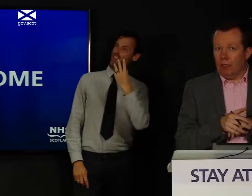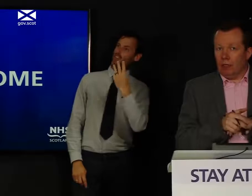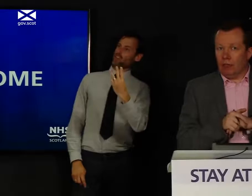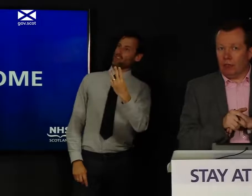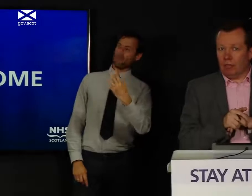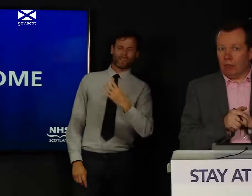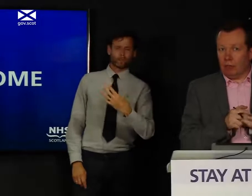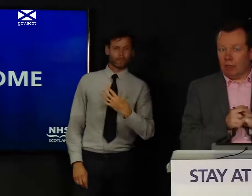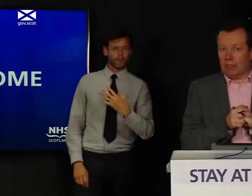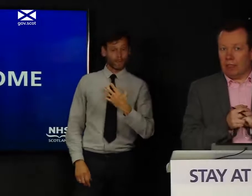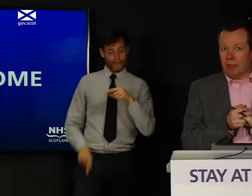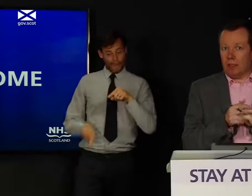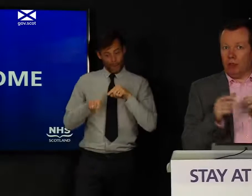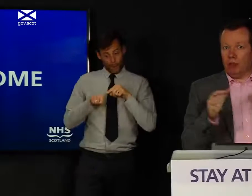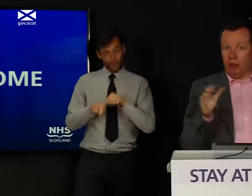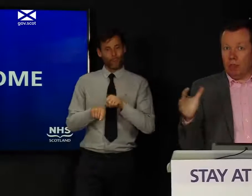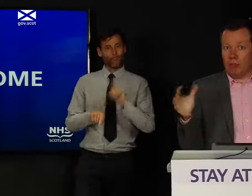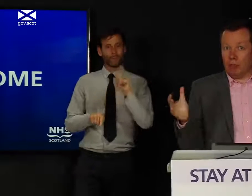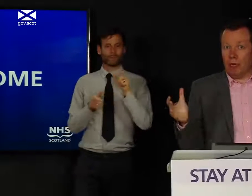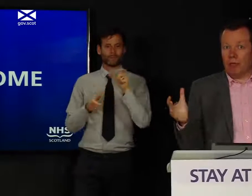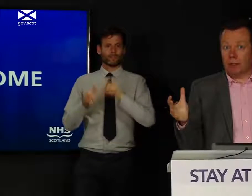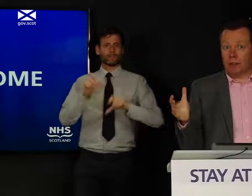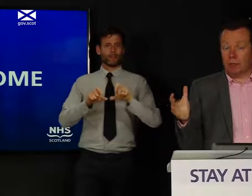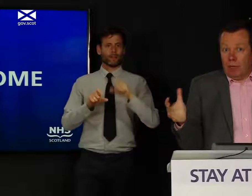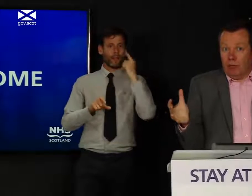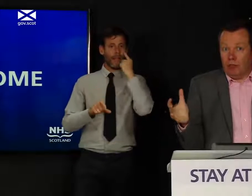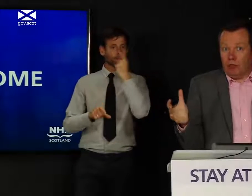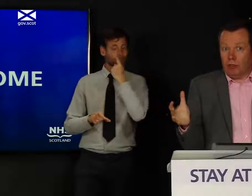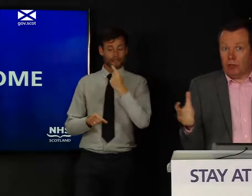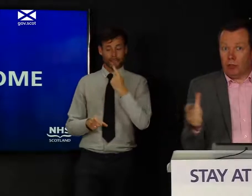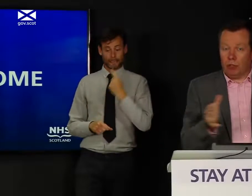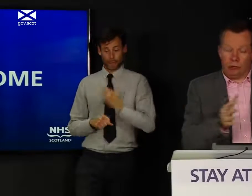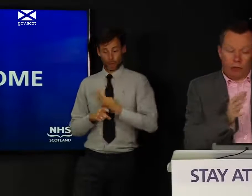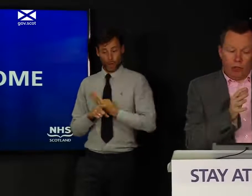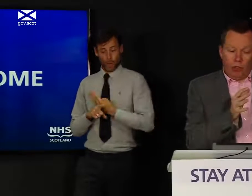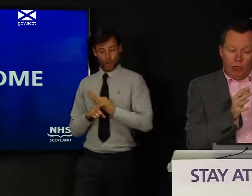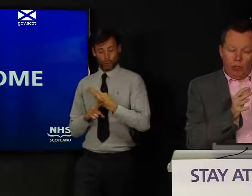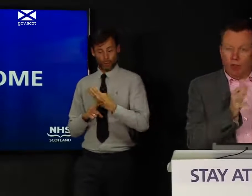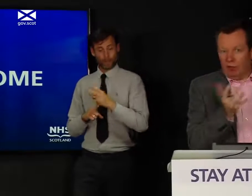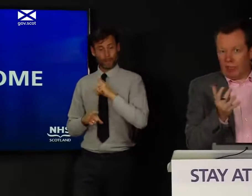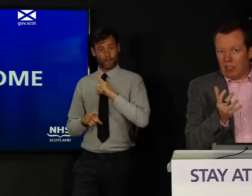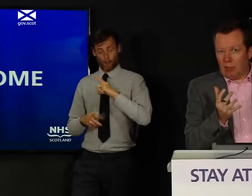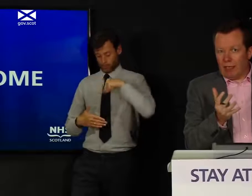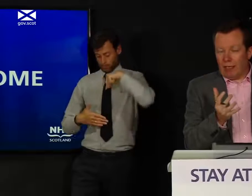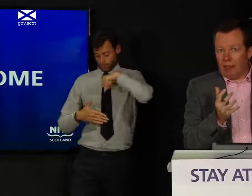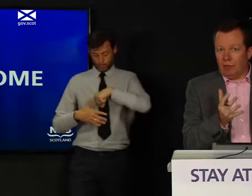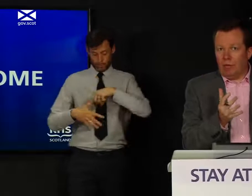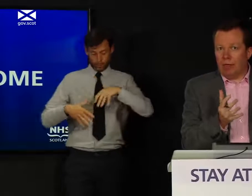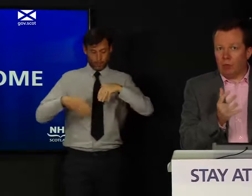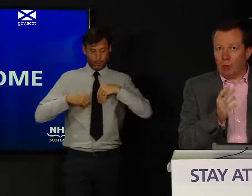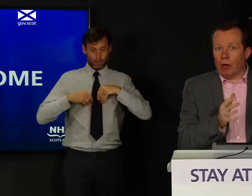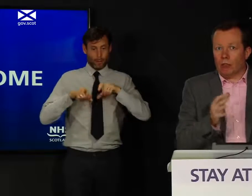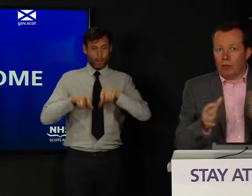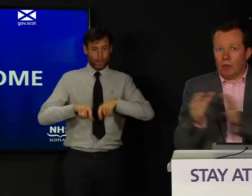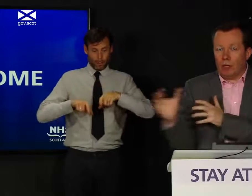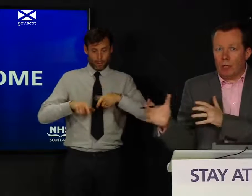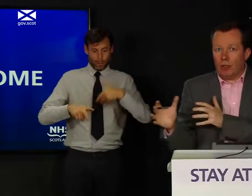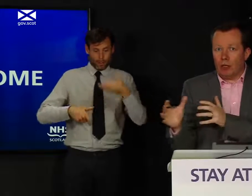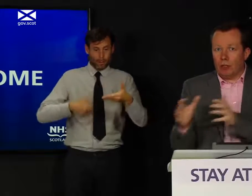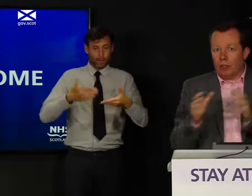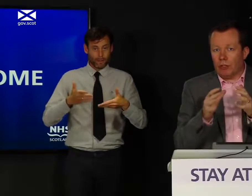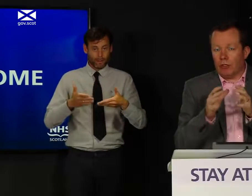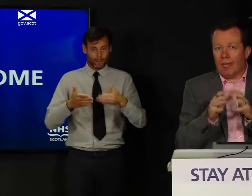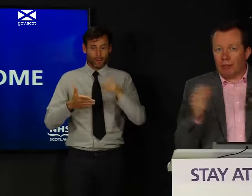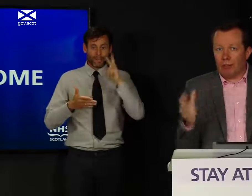that. The scientific advice is that you need 3 weeks to make these choices because, roughly speaking, this virus works in